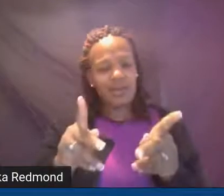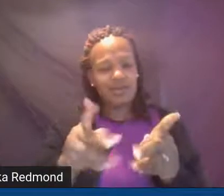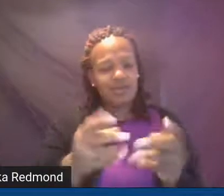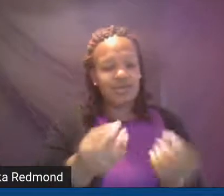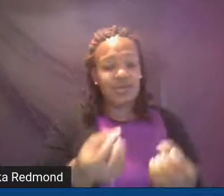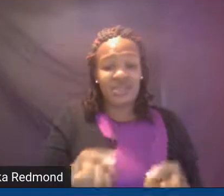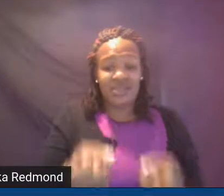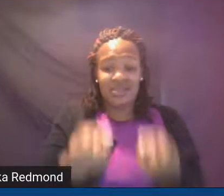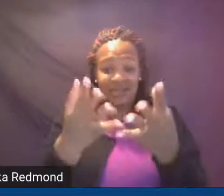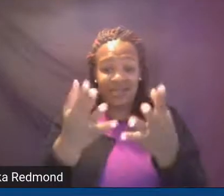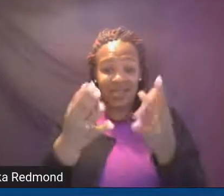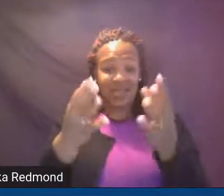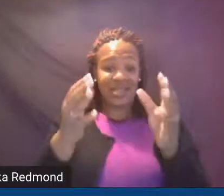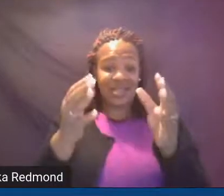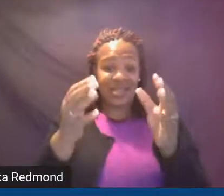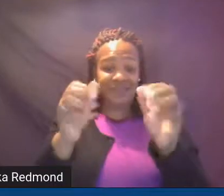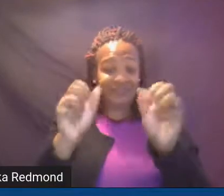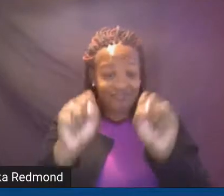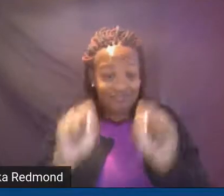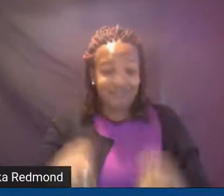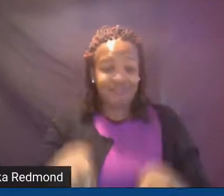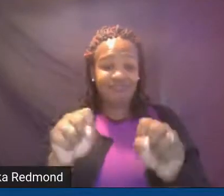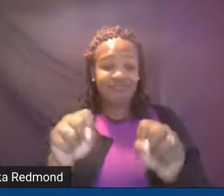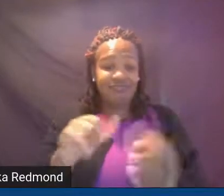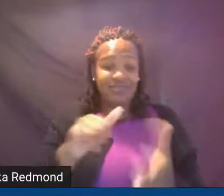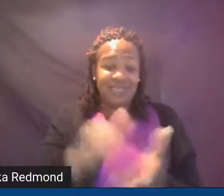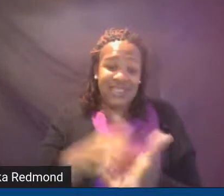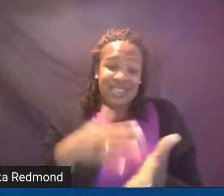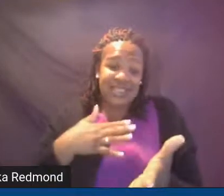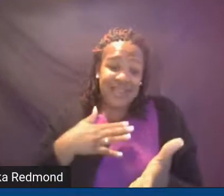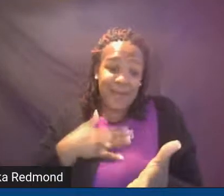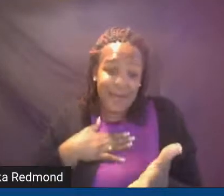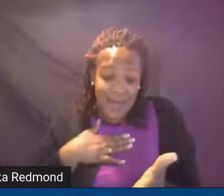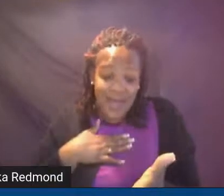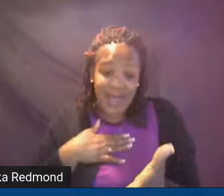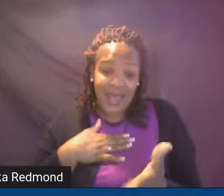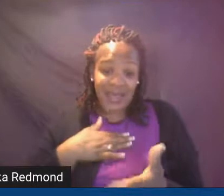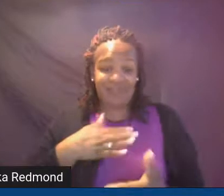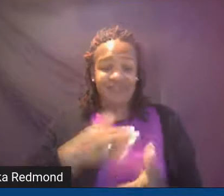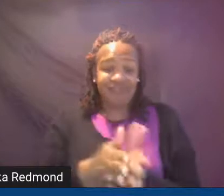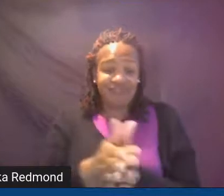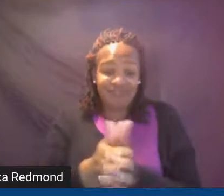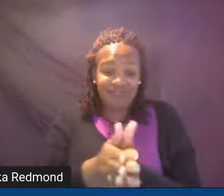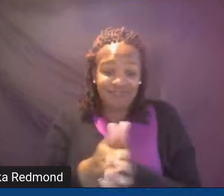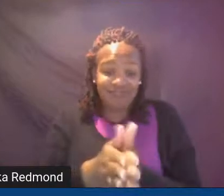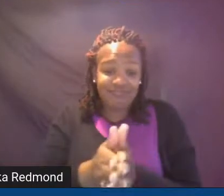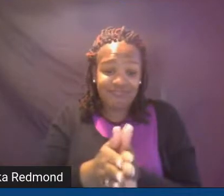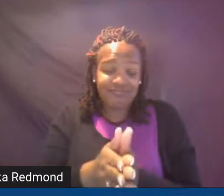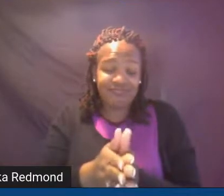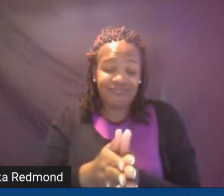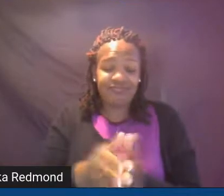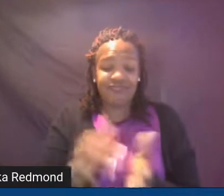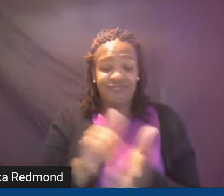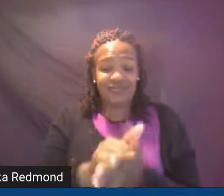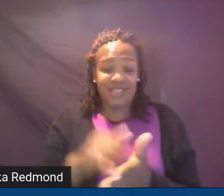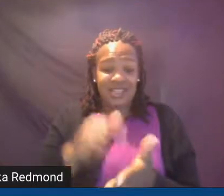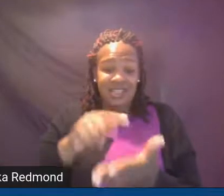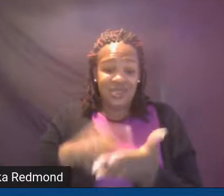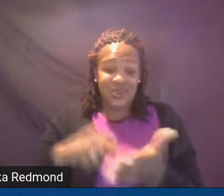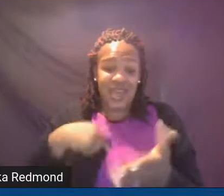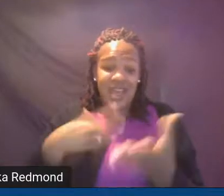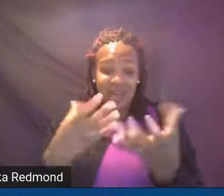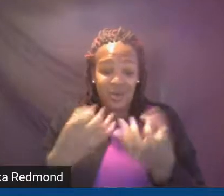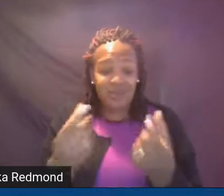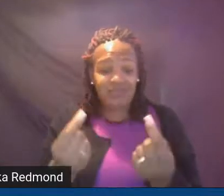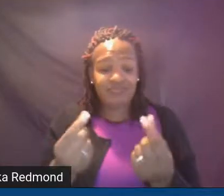And that's always been something that's deeply influenced my connection to the work I've done in all of its forms, has been about creating opportunity